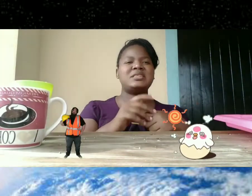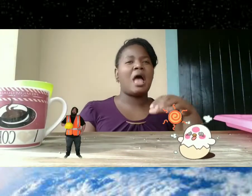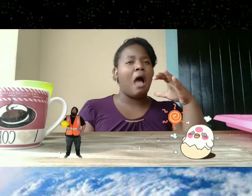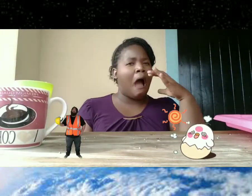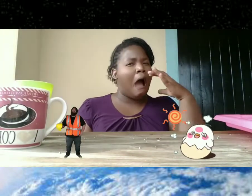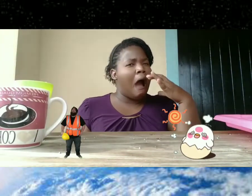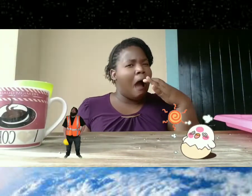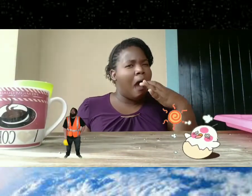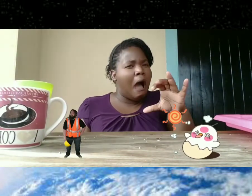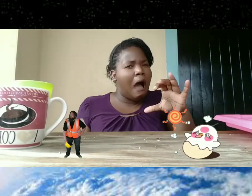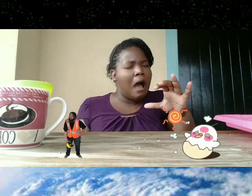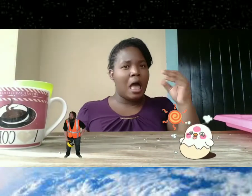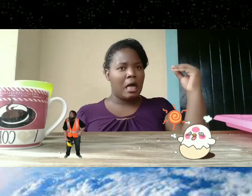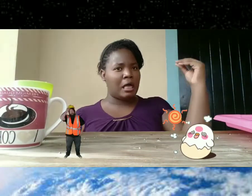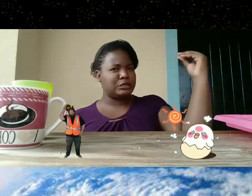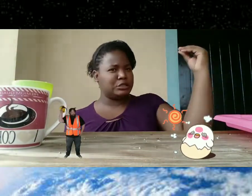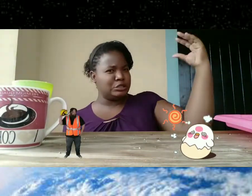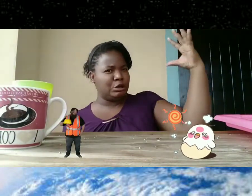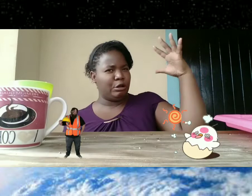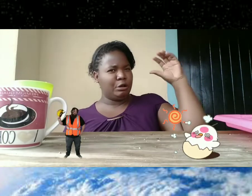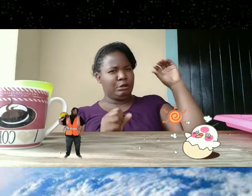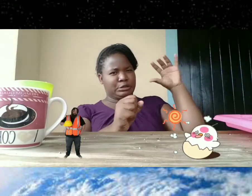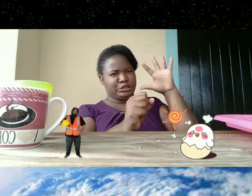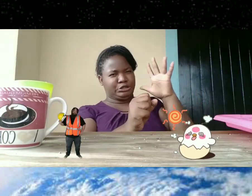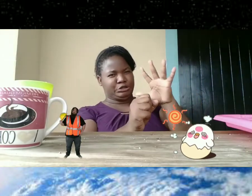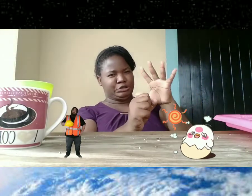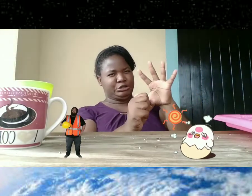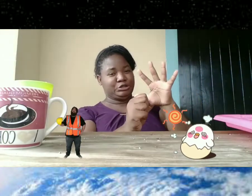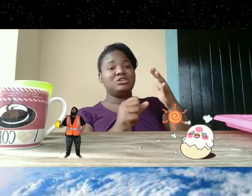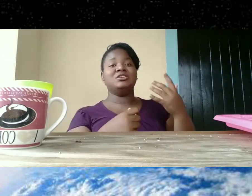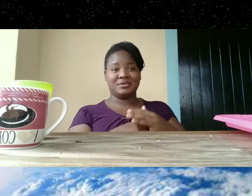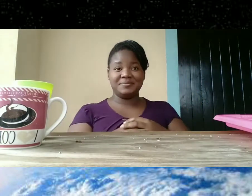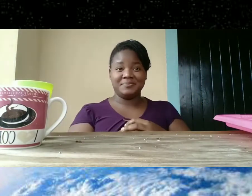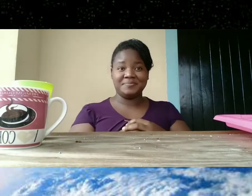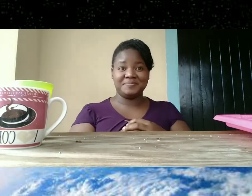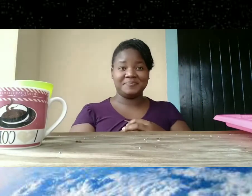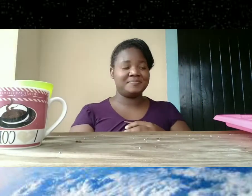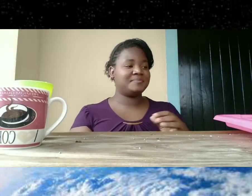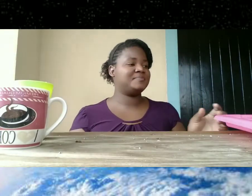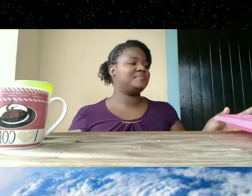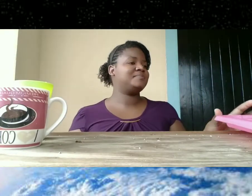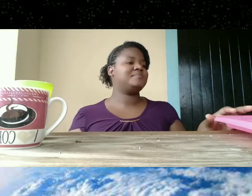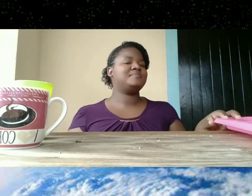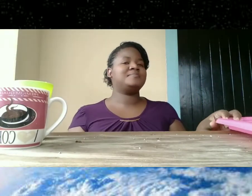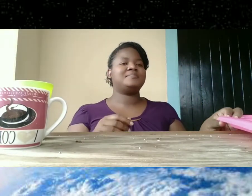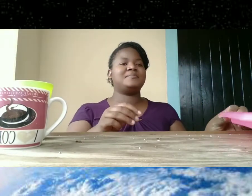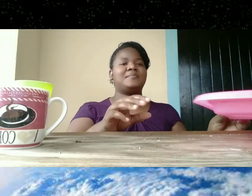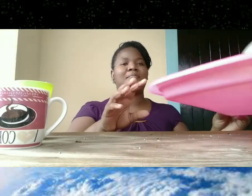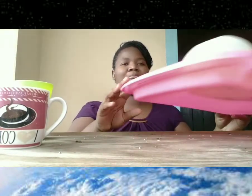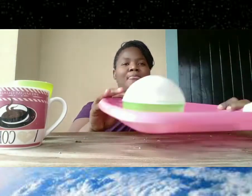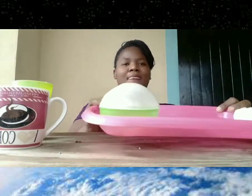This represents hot weather, like the sun shining on the earth.